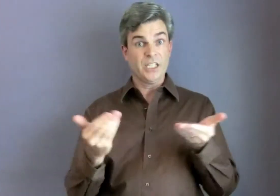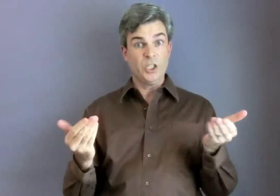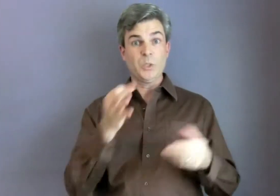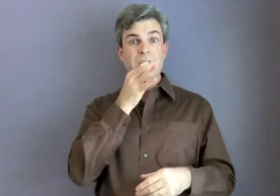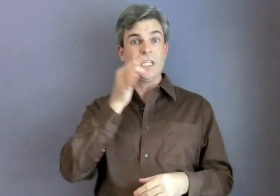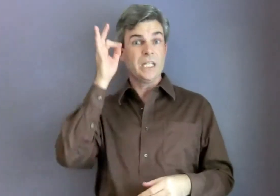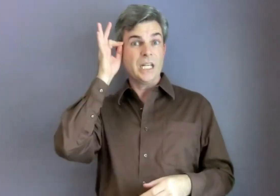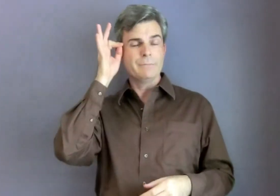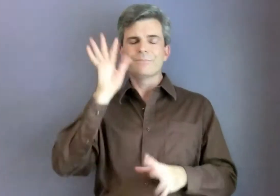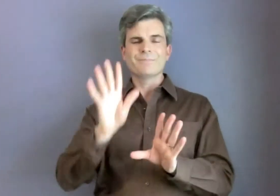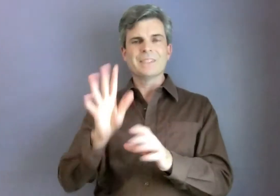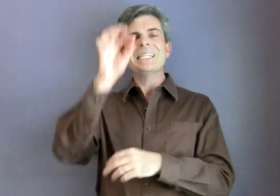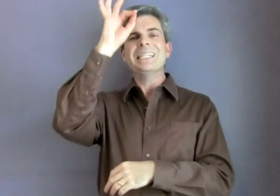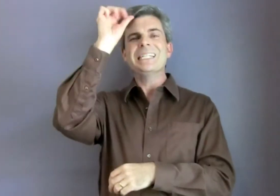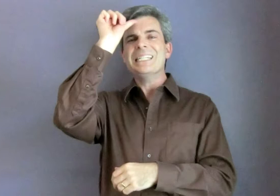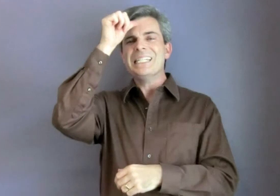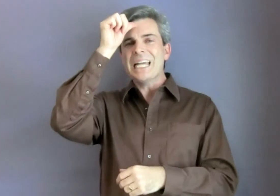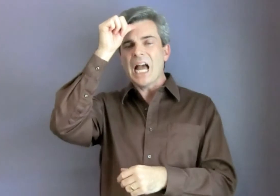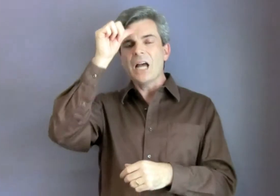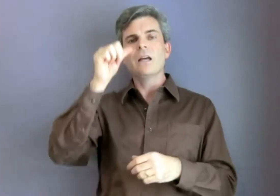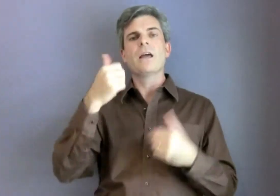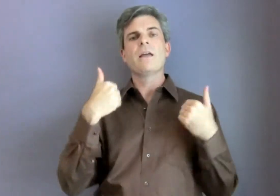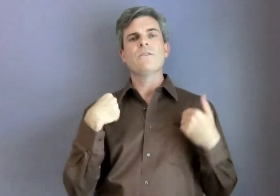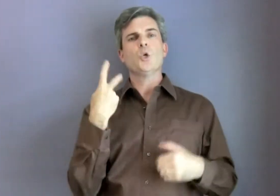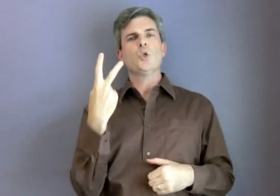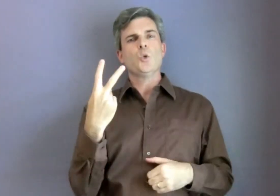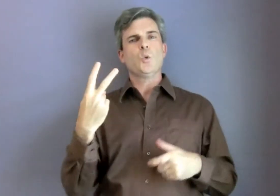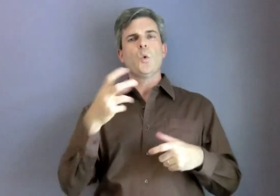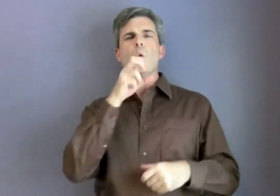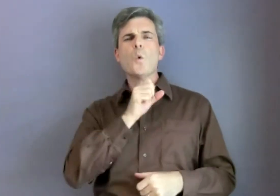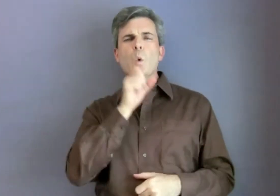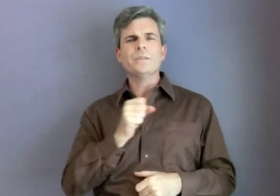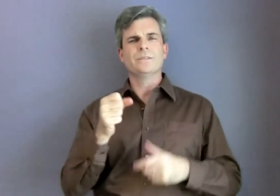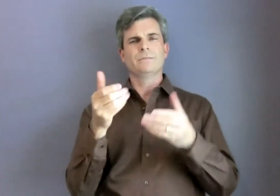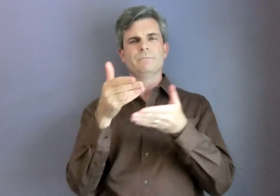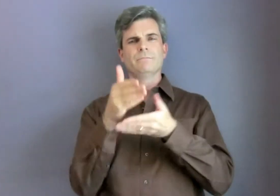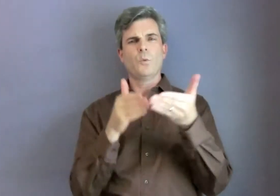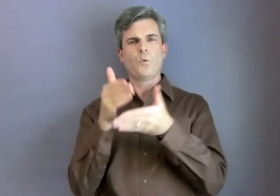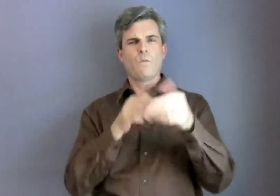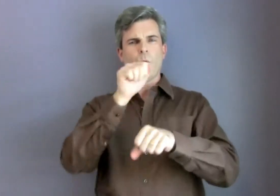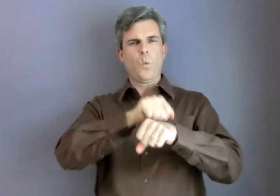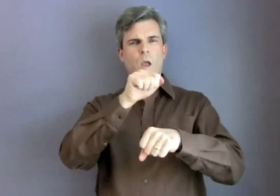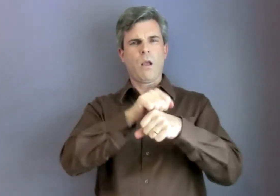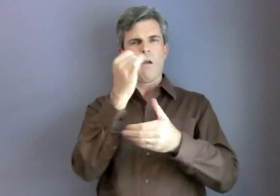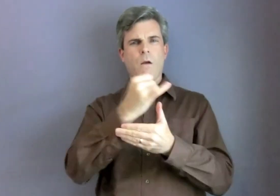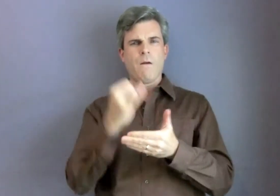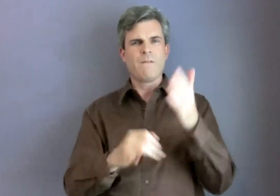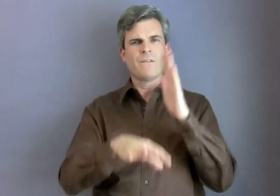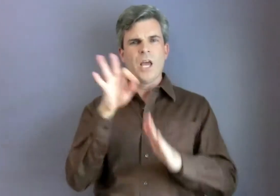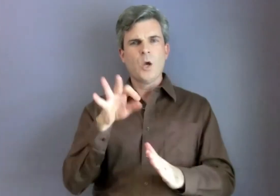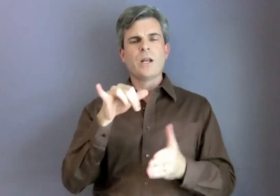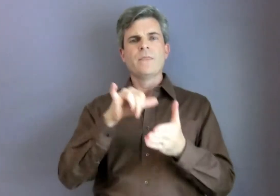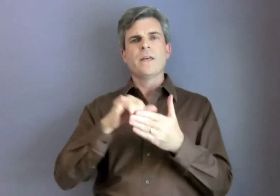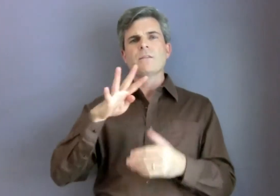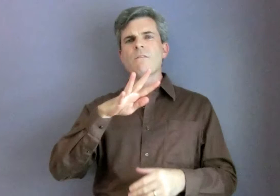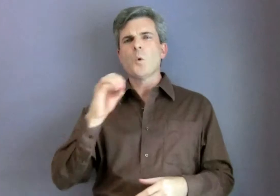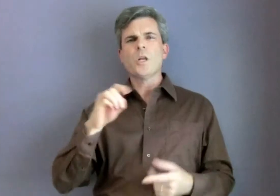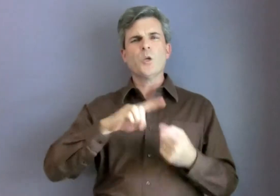of the 2 oldest known pieces of rock art found. It's a cupule that took 40 to 50,000 blows with a stone tool to create. And